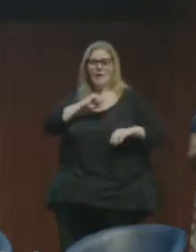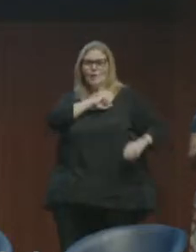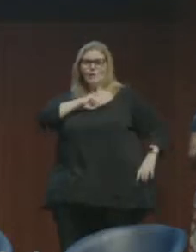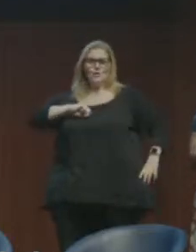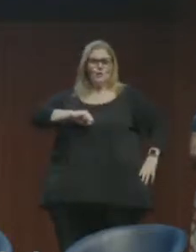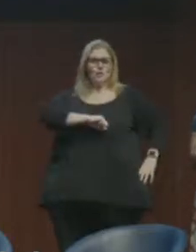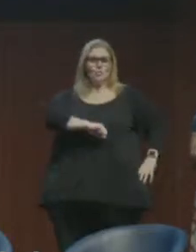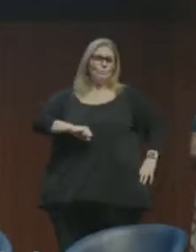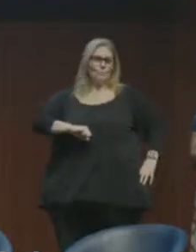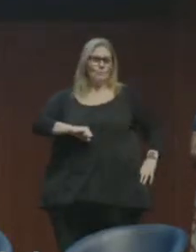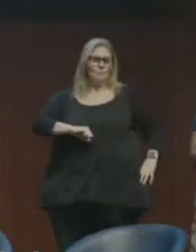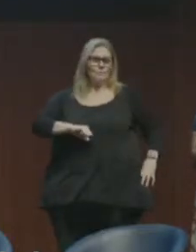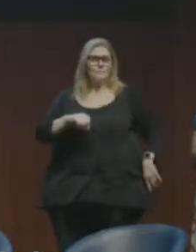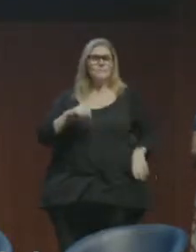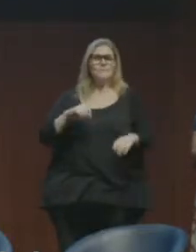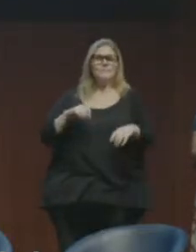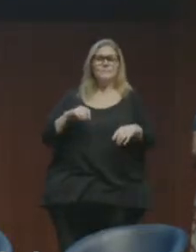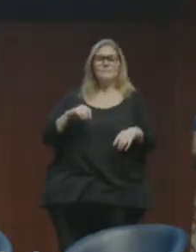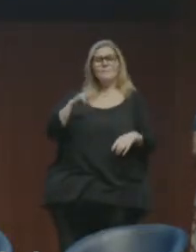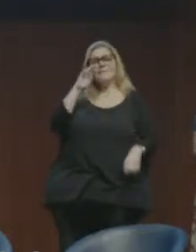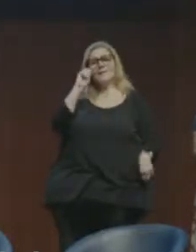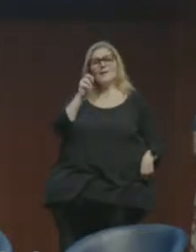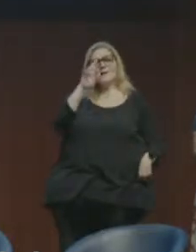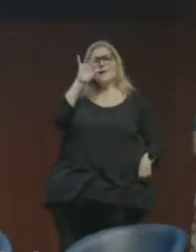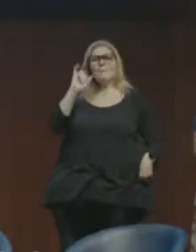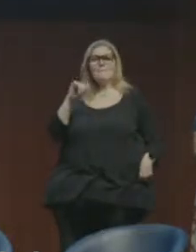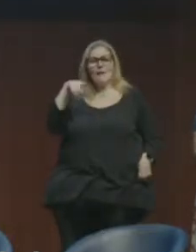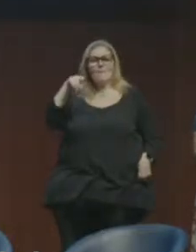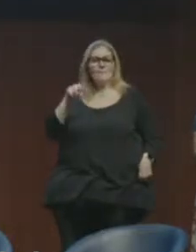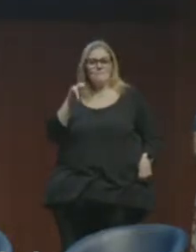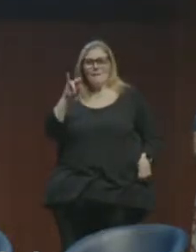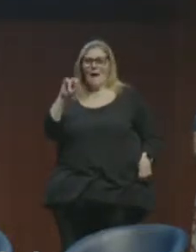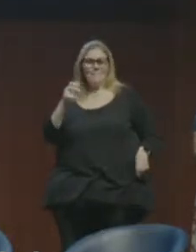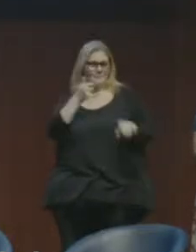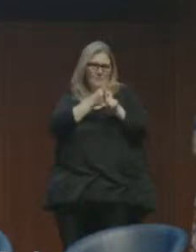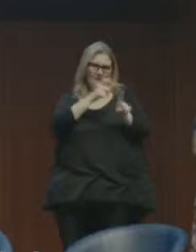ain't. Mary Poppins was fictitious.